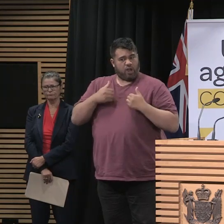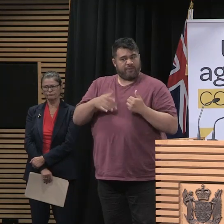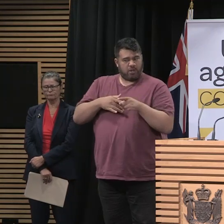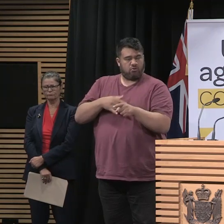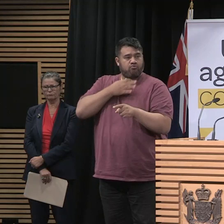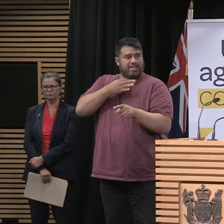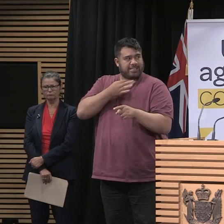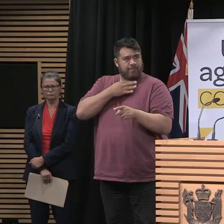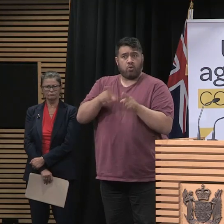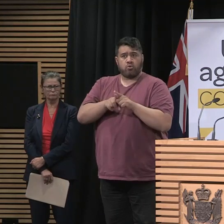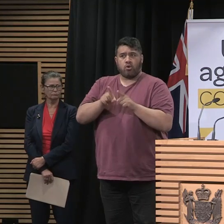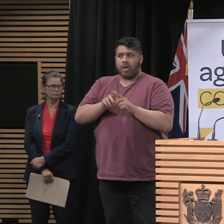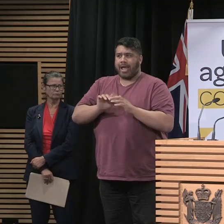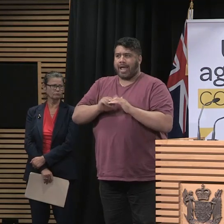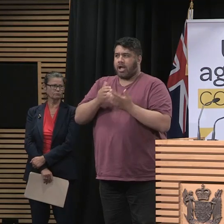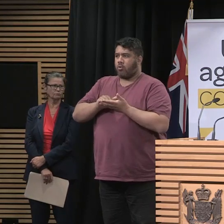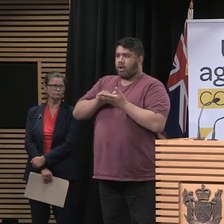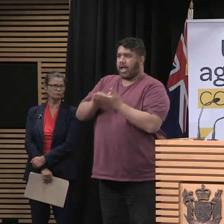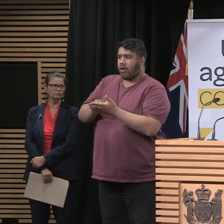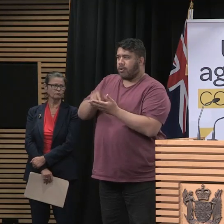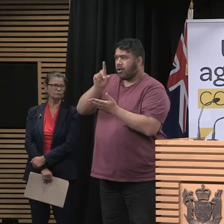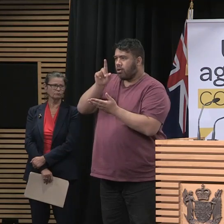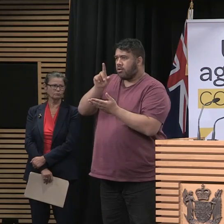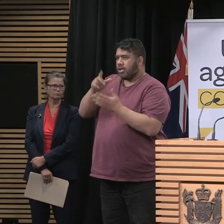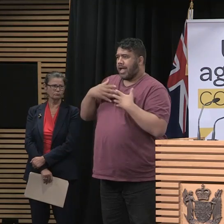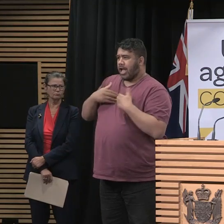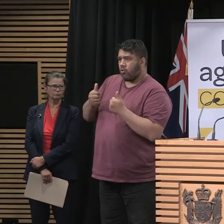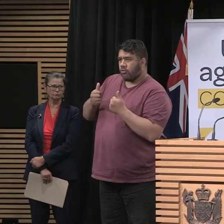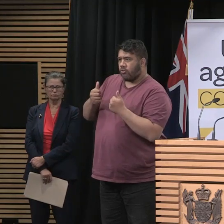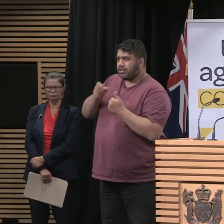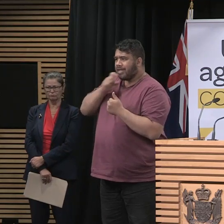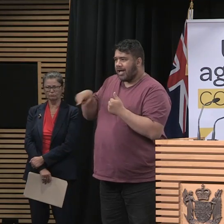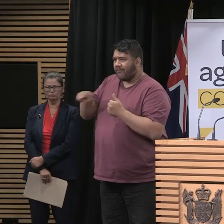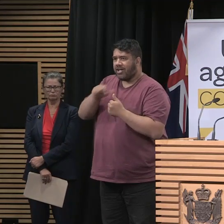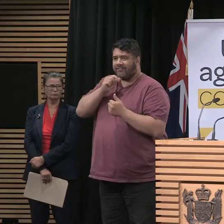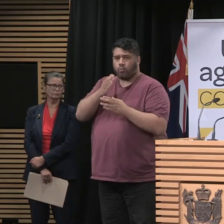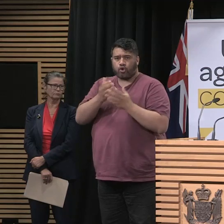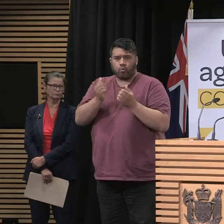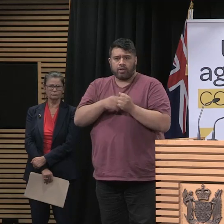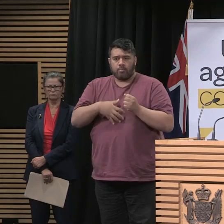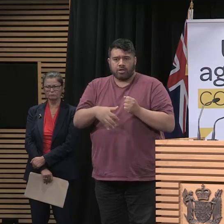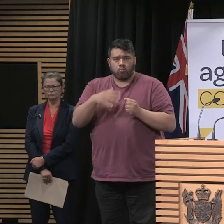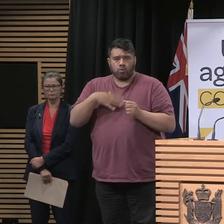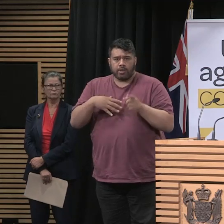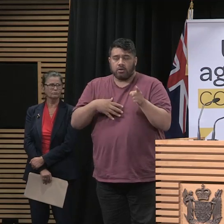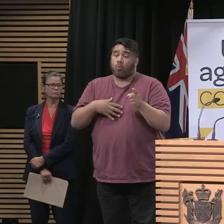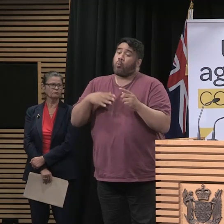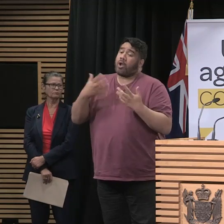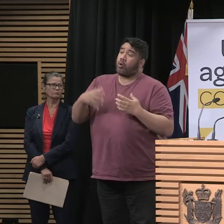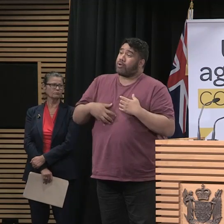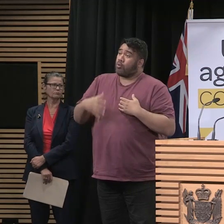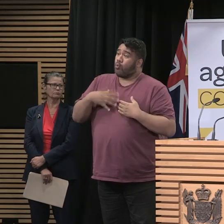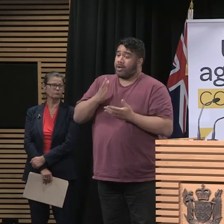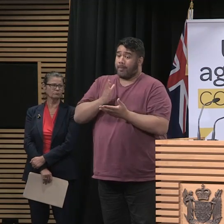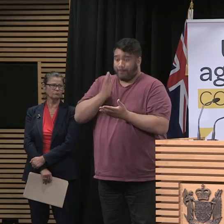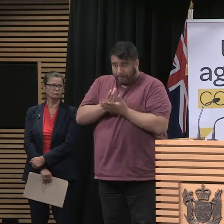workers on the front line? So pregnant women are not considered at a higher risk than any other adult, but of course it would be very